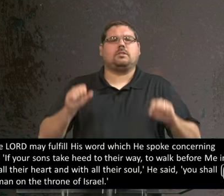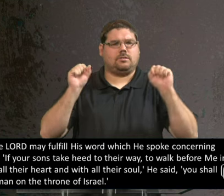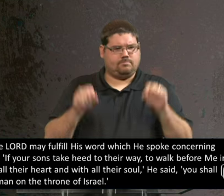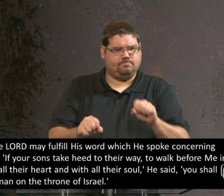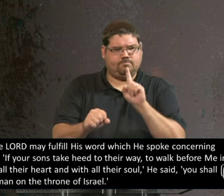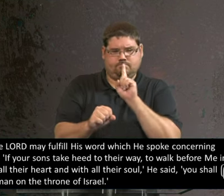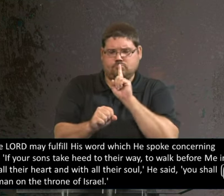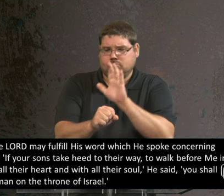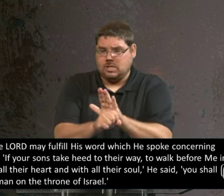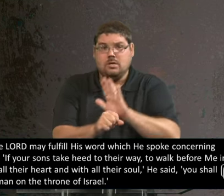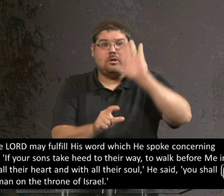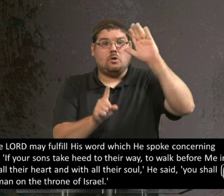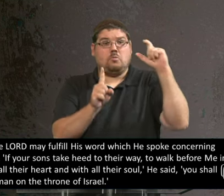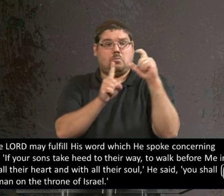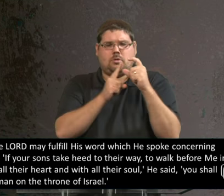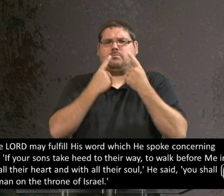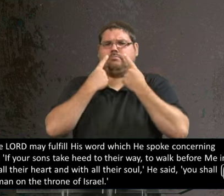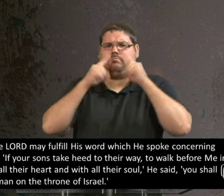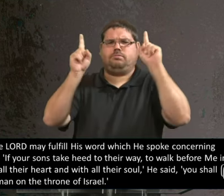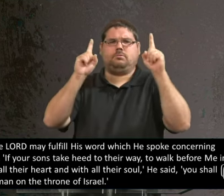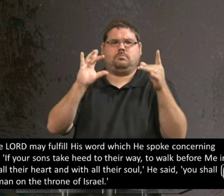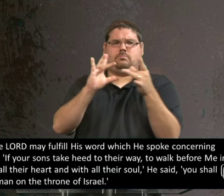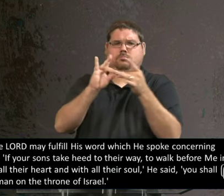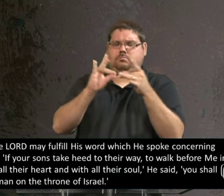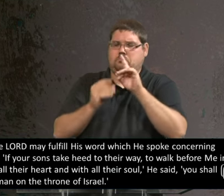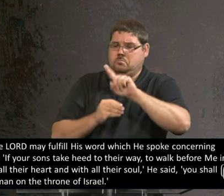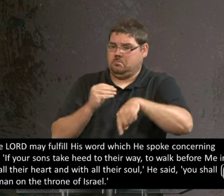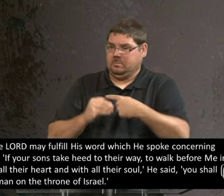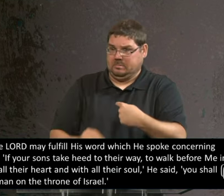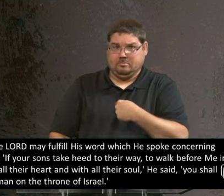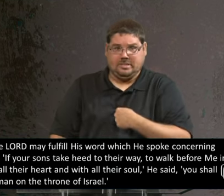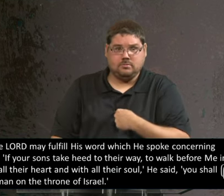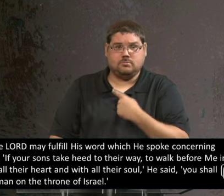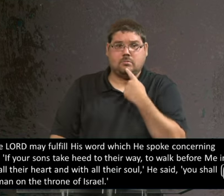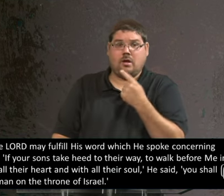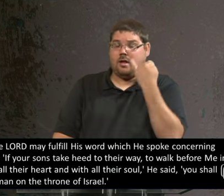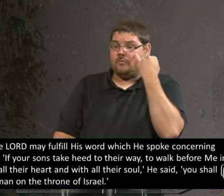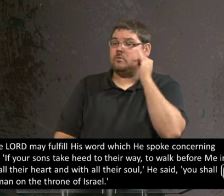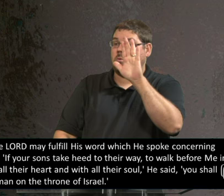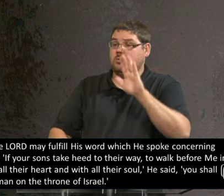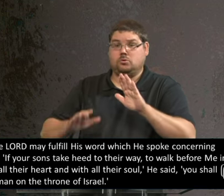that the Lord may fulfill his word which he spoke concerning me,